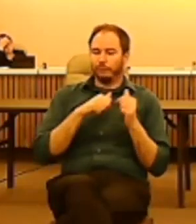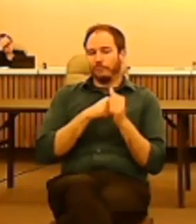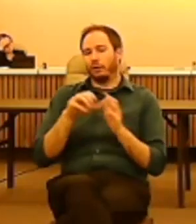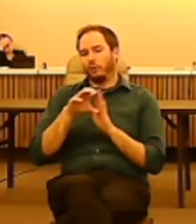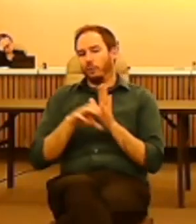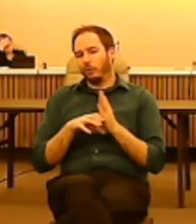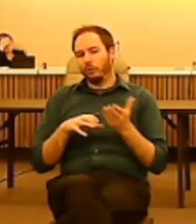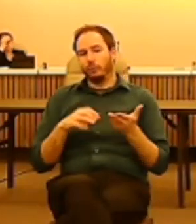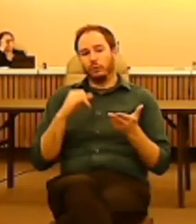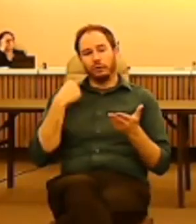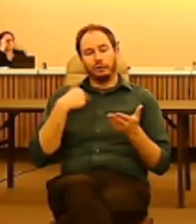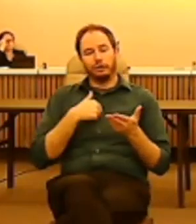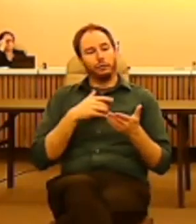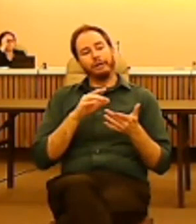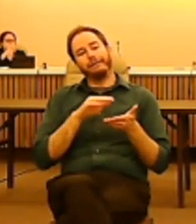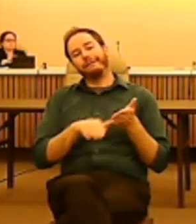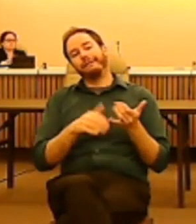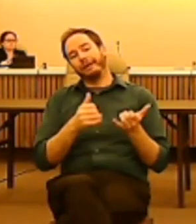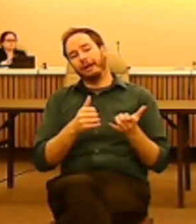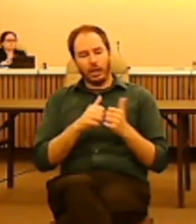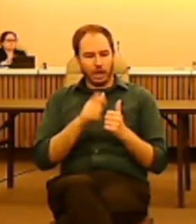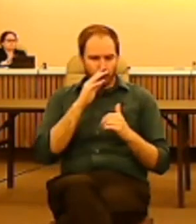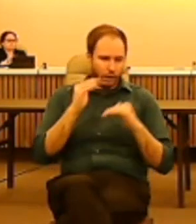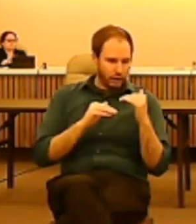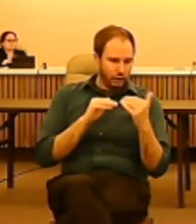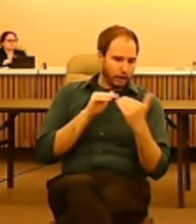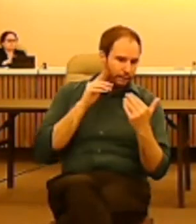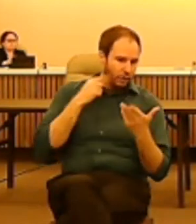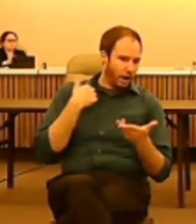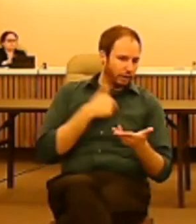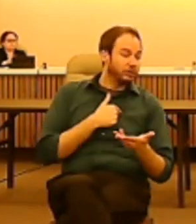to do if we let you off the hook here? How are you going to compensate?